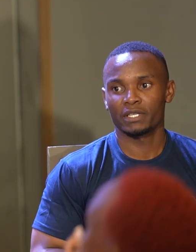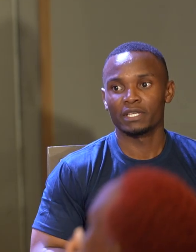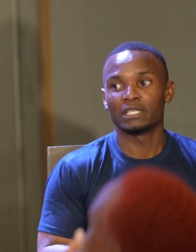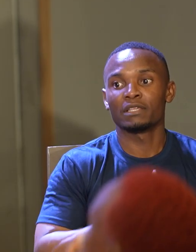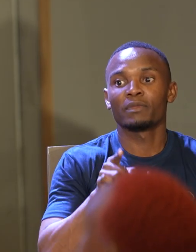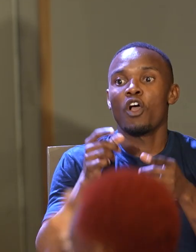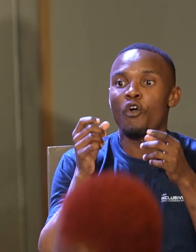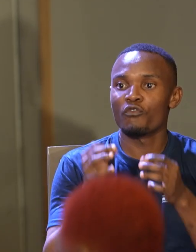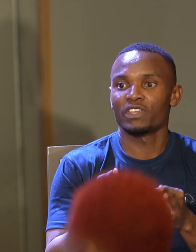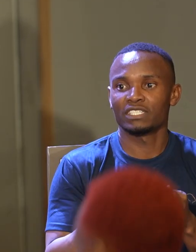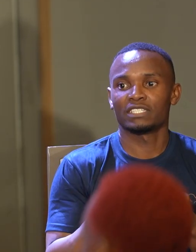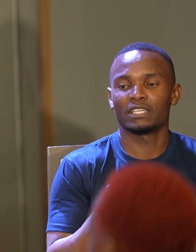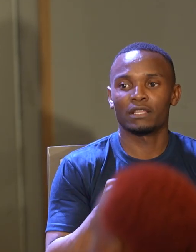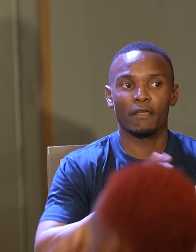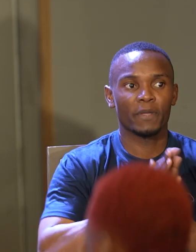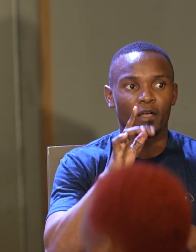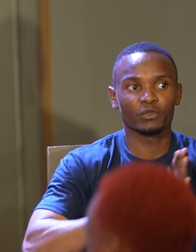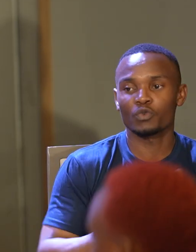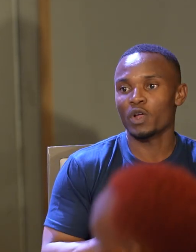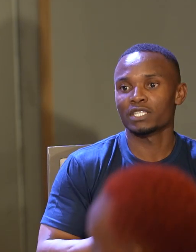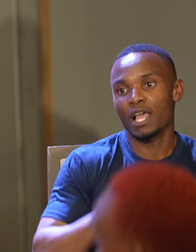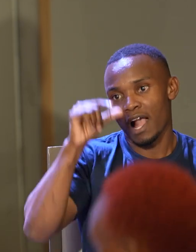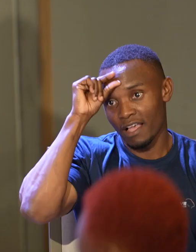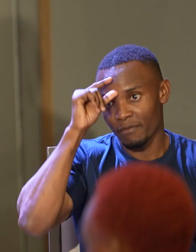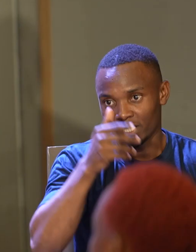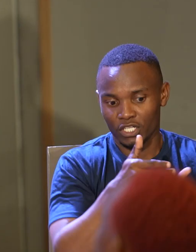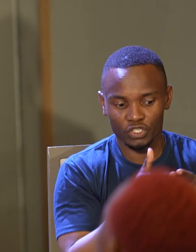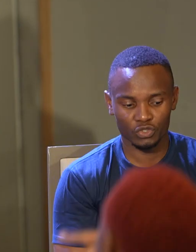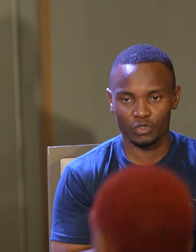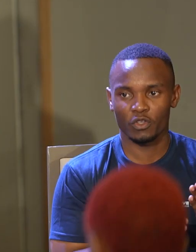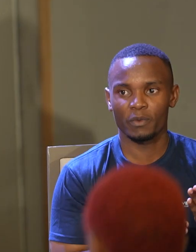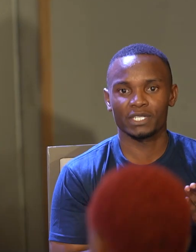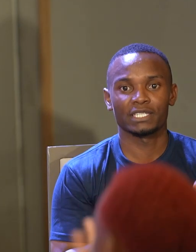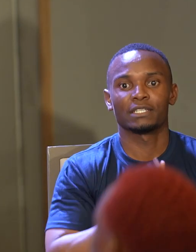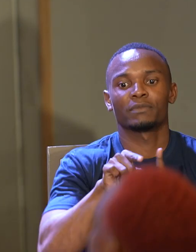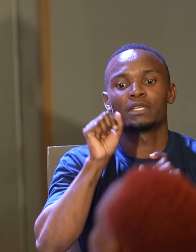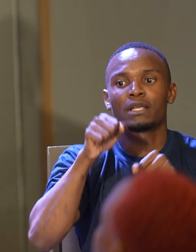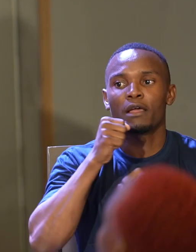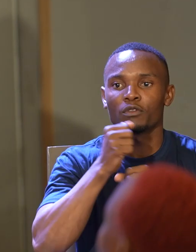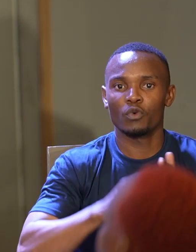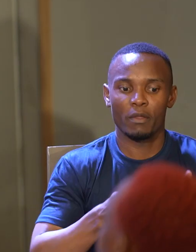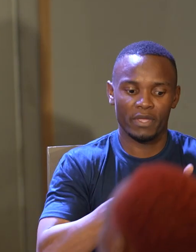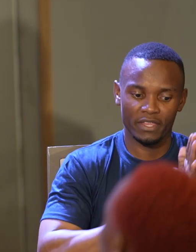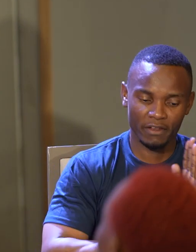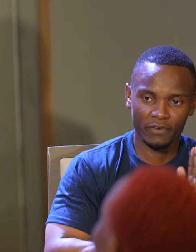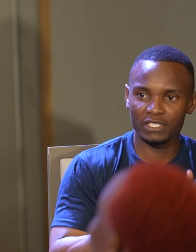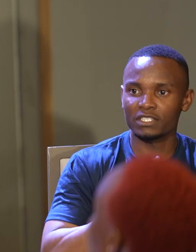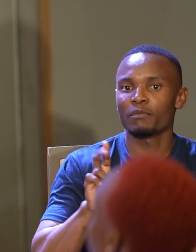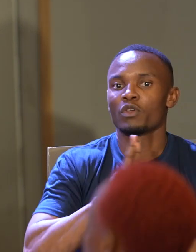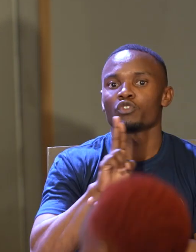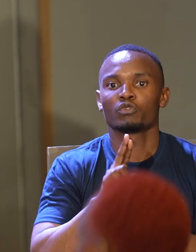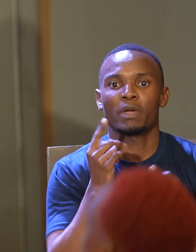it's officially a government document which can be referenced and can be used by